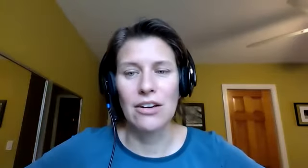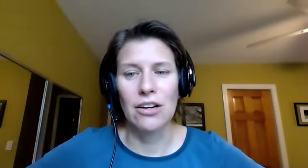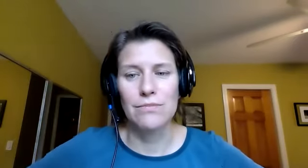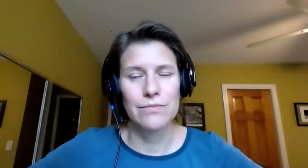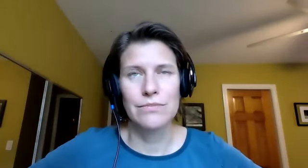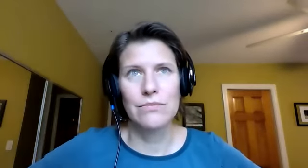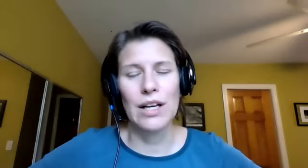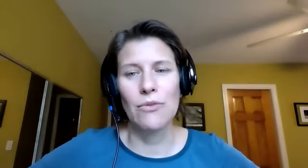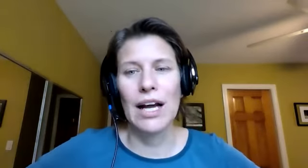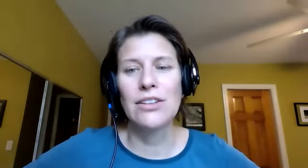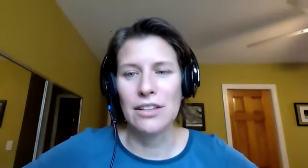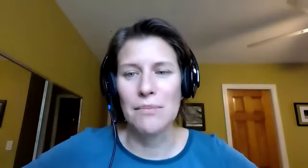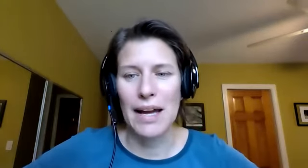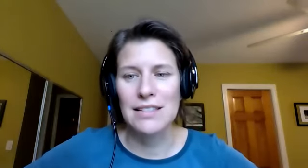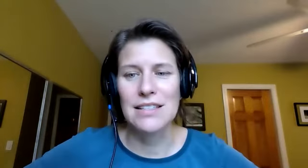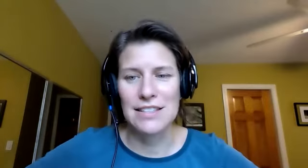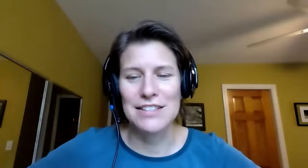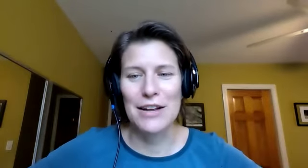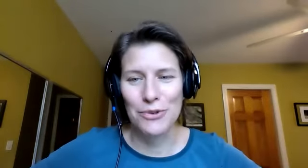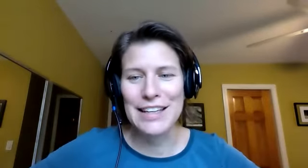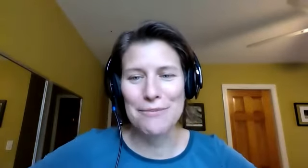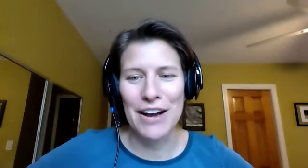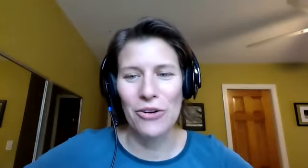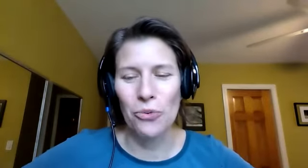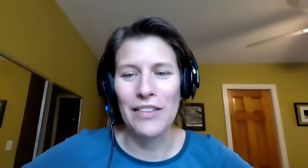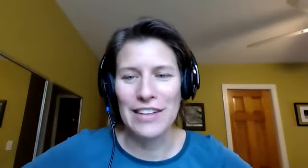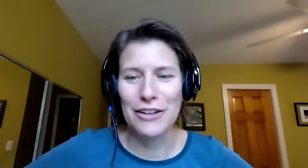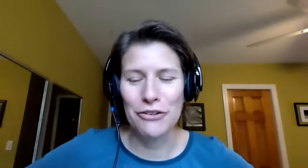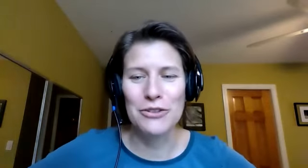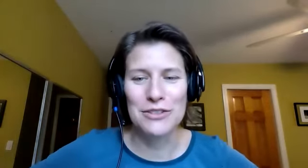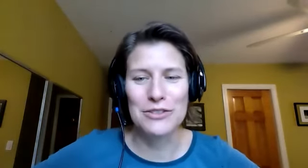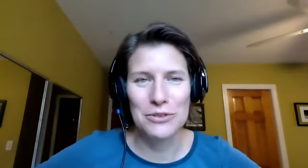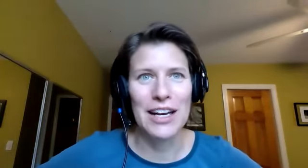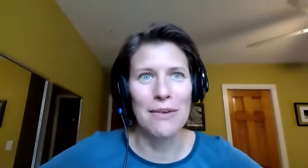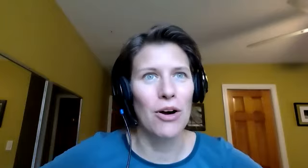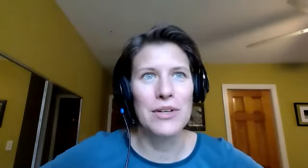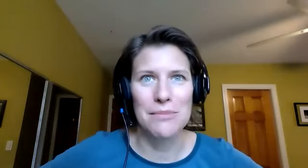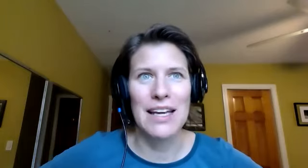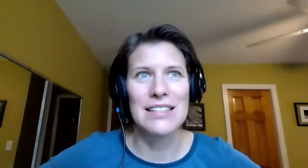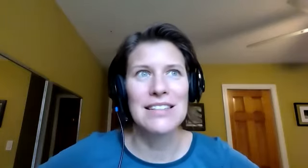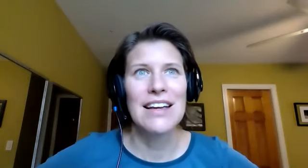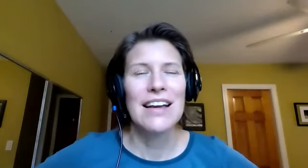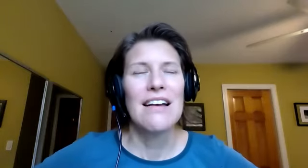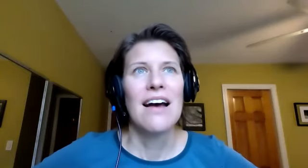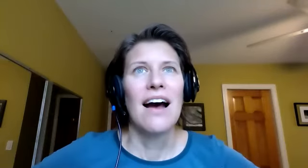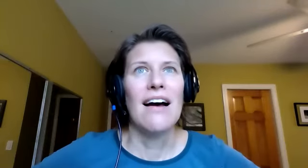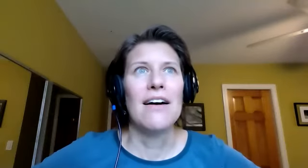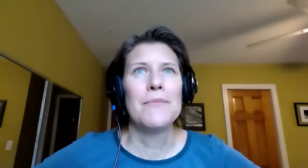are, when, when I look at the magazines and read about what the young folks are doing, I'm always amazed. Um,